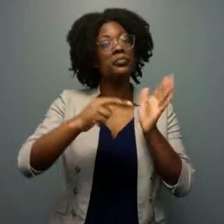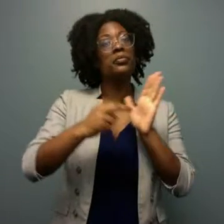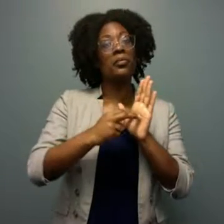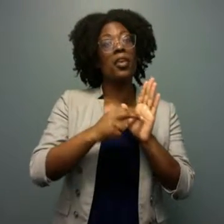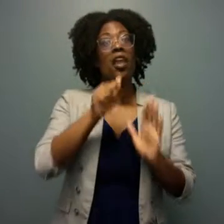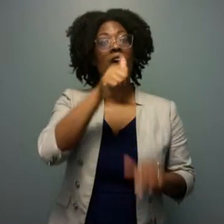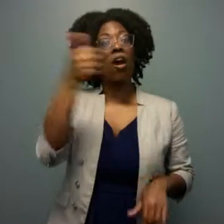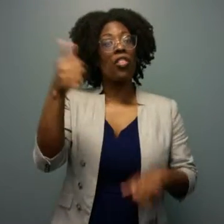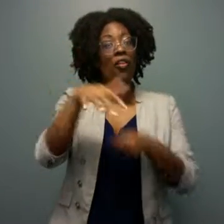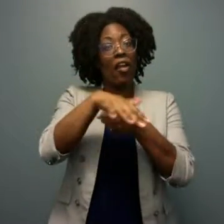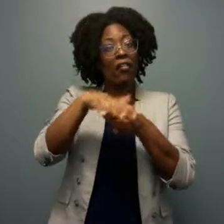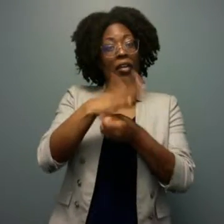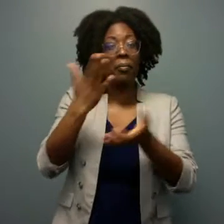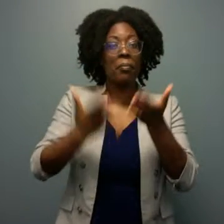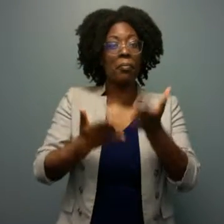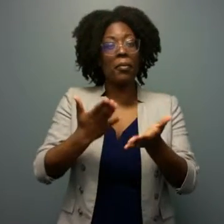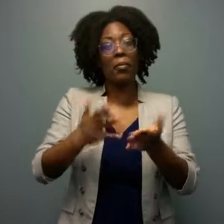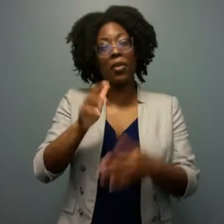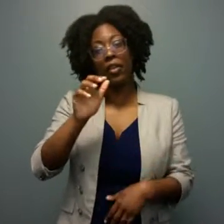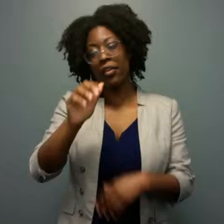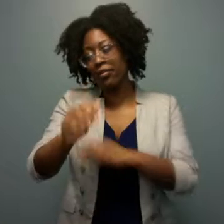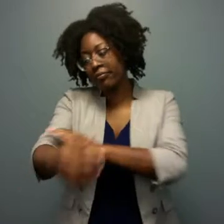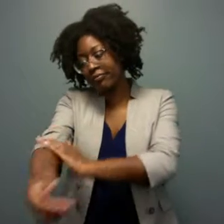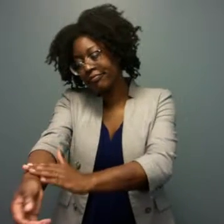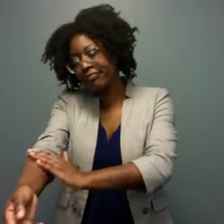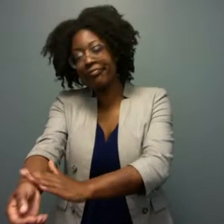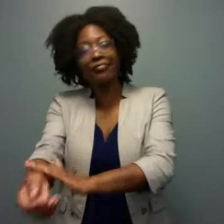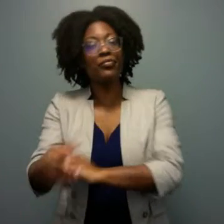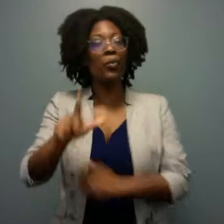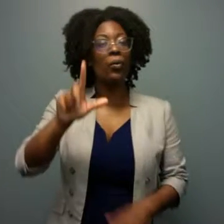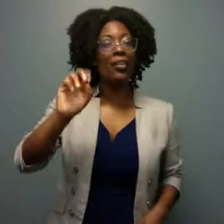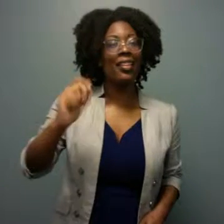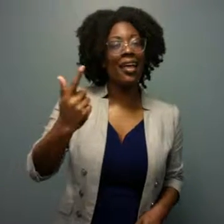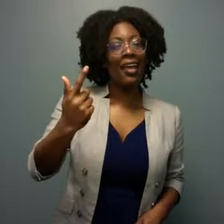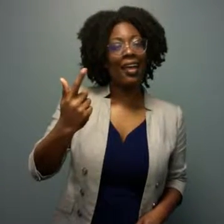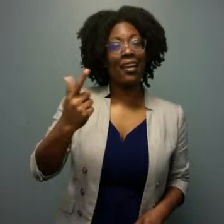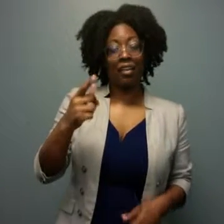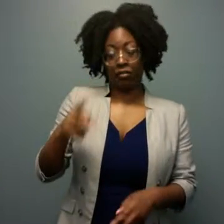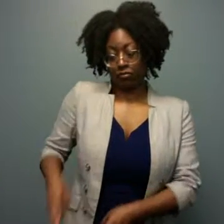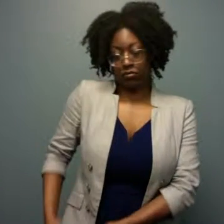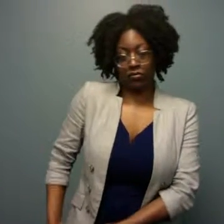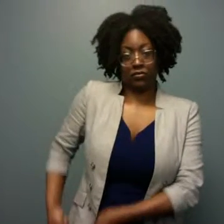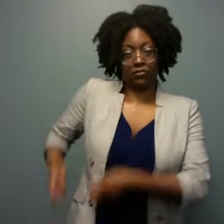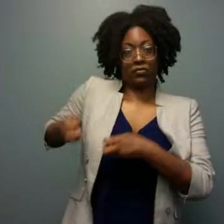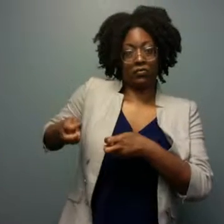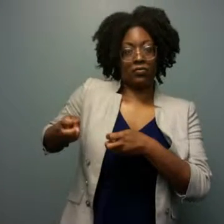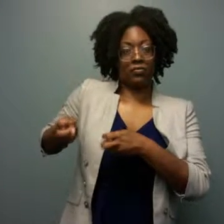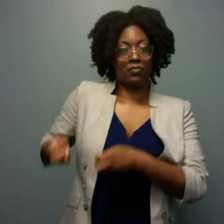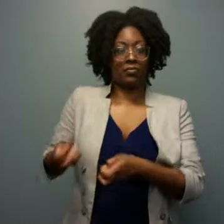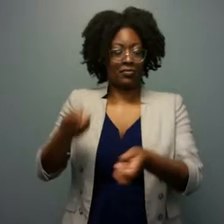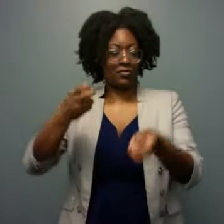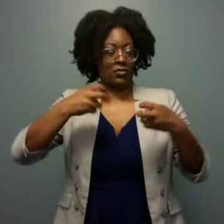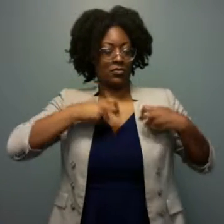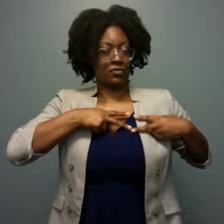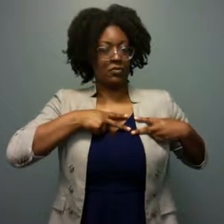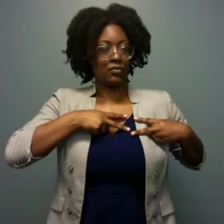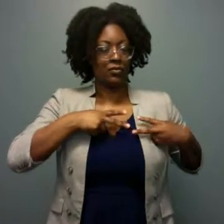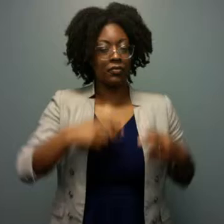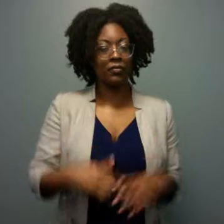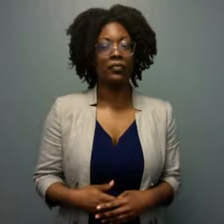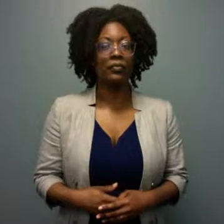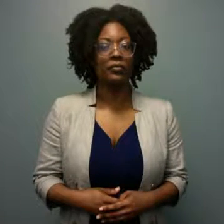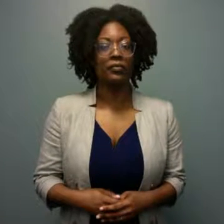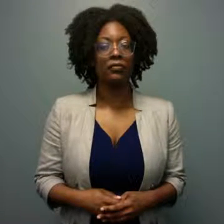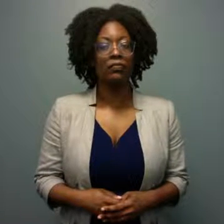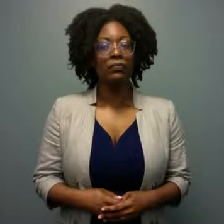used to bypass the narrowings or blockages in the coronary arteries. Another procedure your cardiologist may wish to perform is a